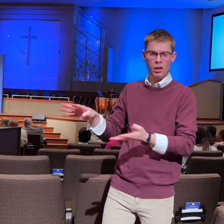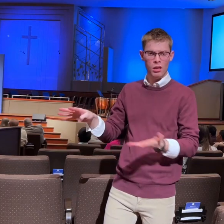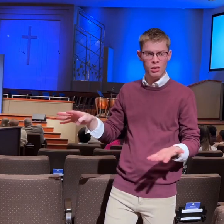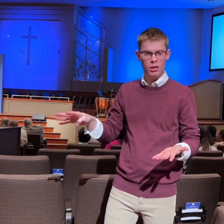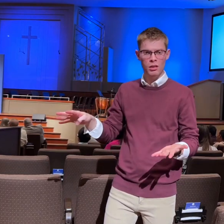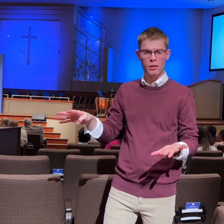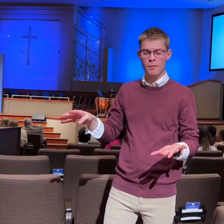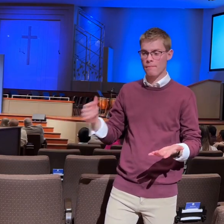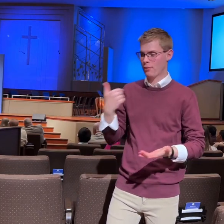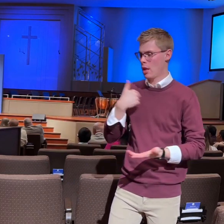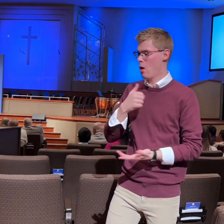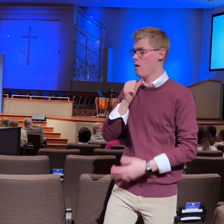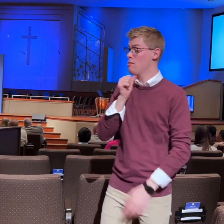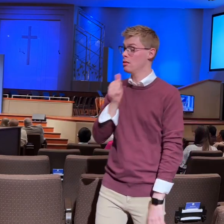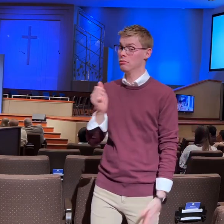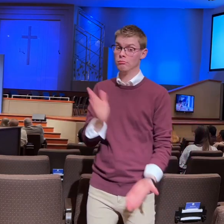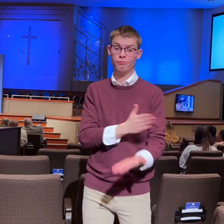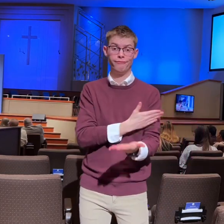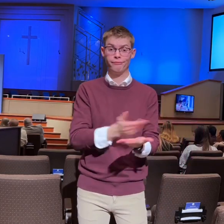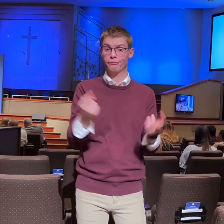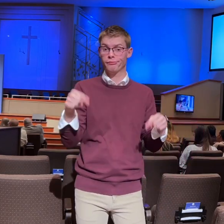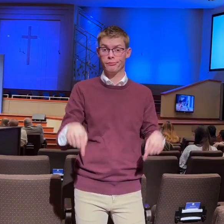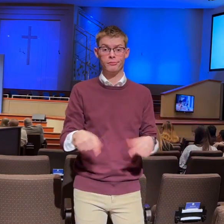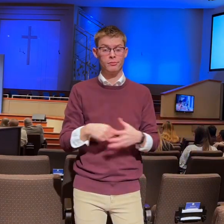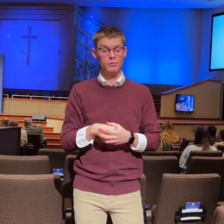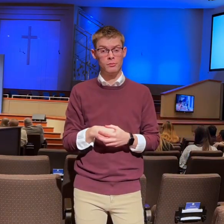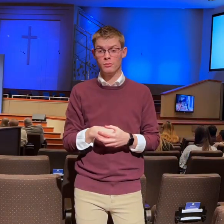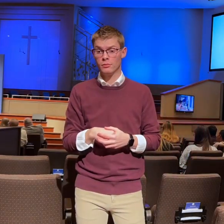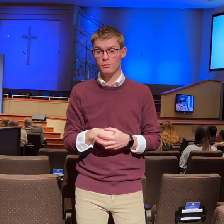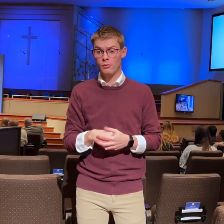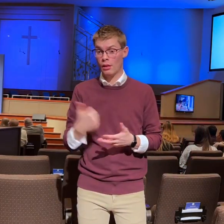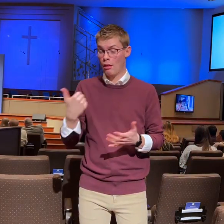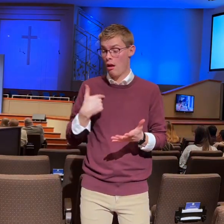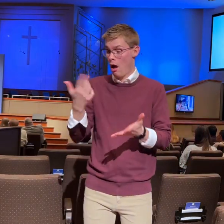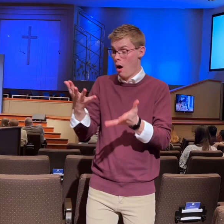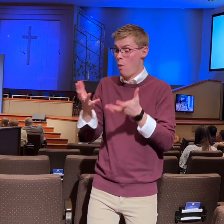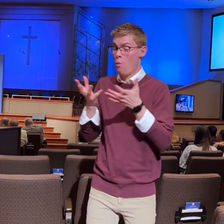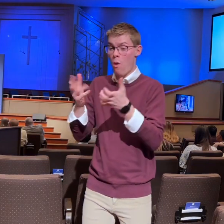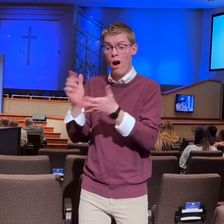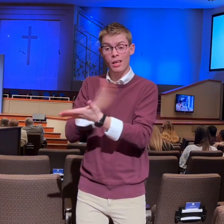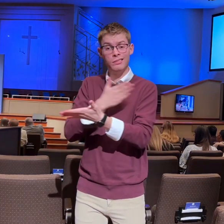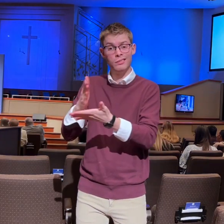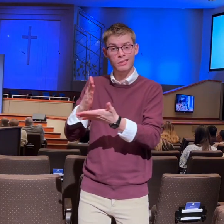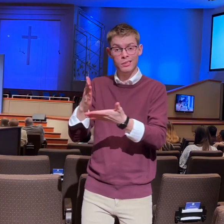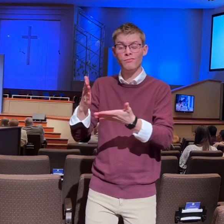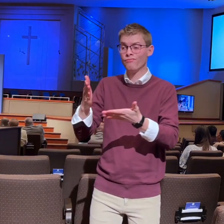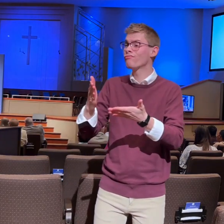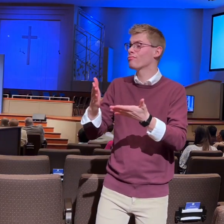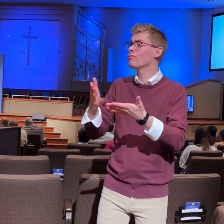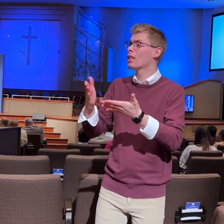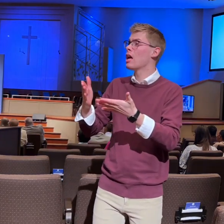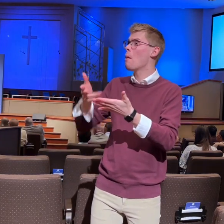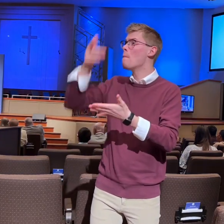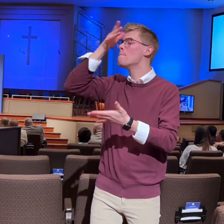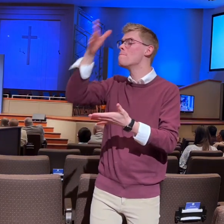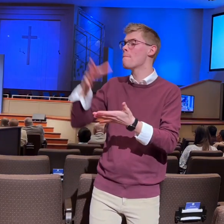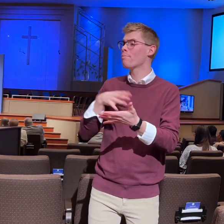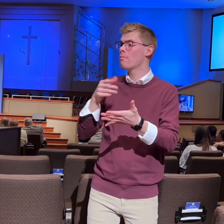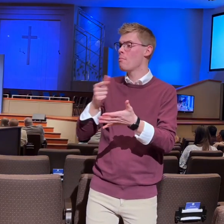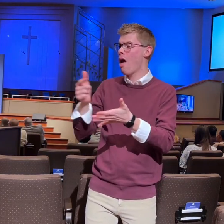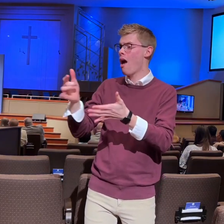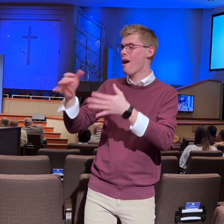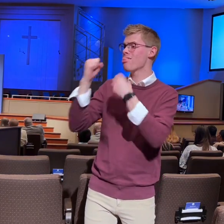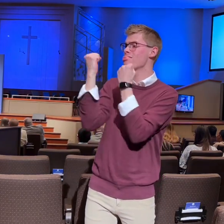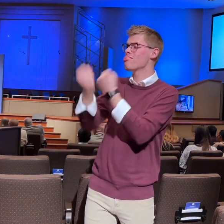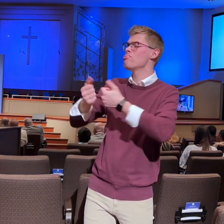tell you one thing, we're not singing that man's songs in this church. Look it, I want to sing the songs of someone who's loving their faith, not leaving their faith.